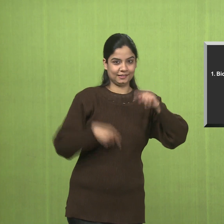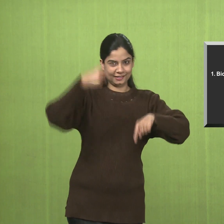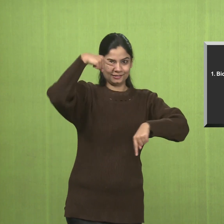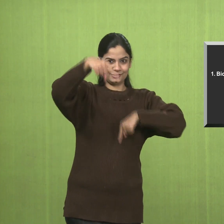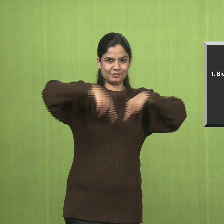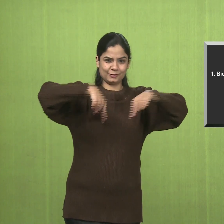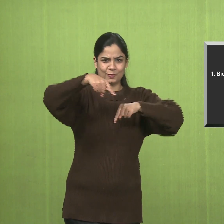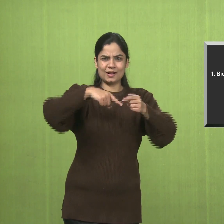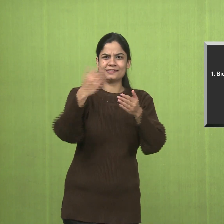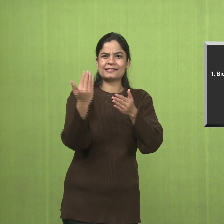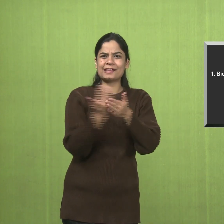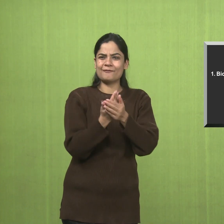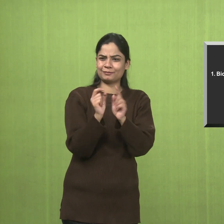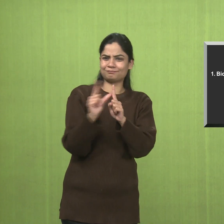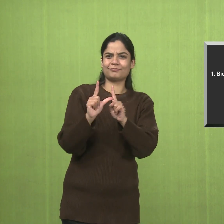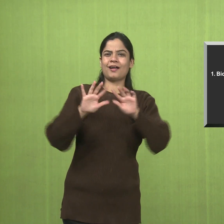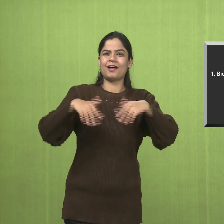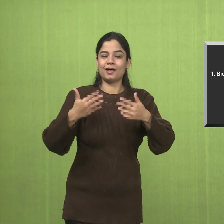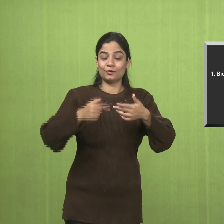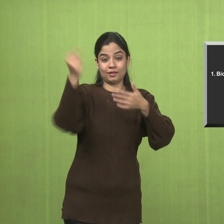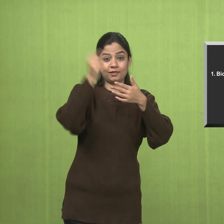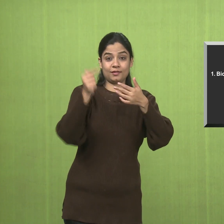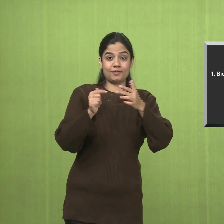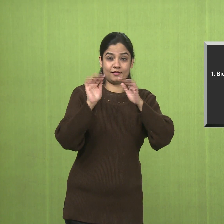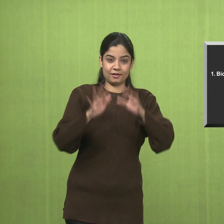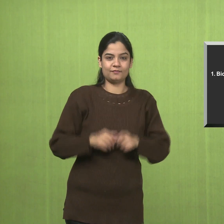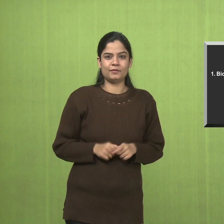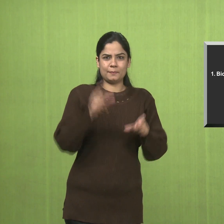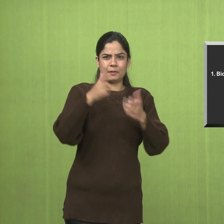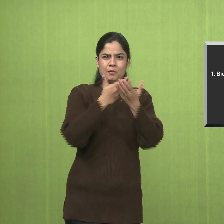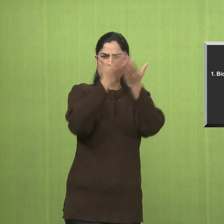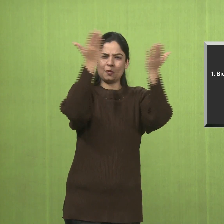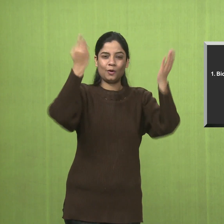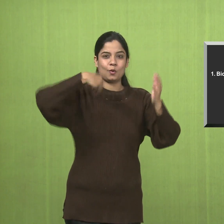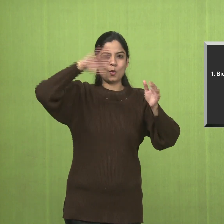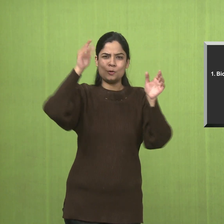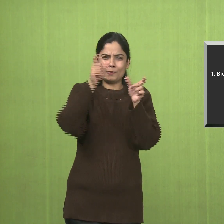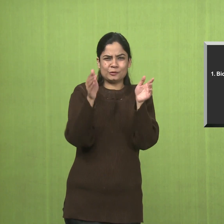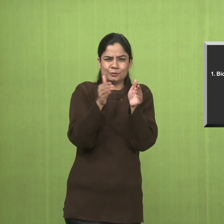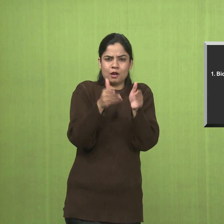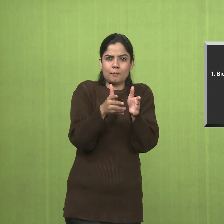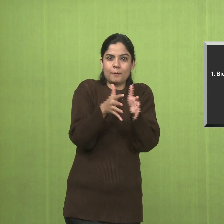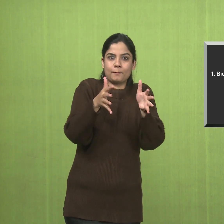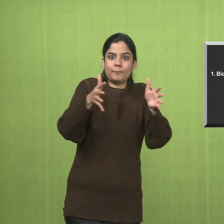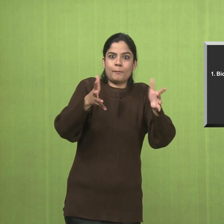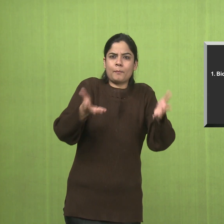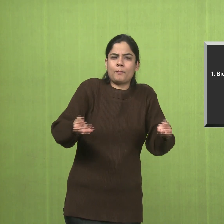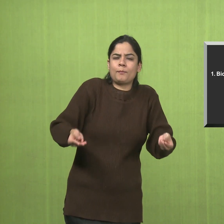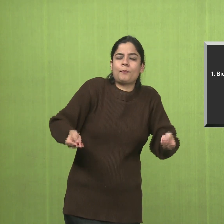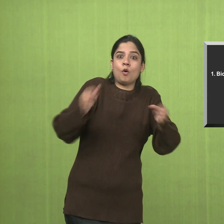Let me on the road itself, let me tell you how you can save petrol. Well, everyone has been using petrol now. Since